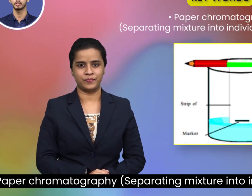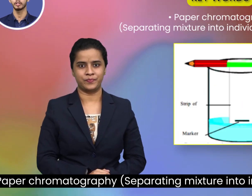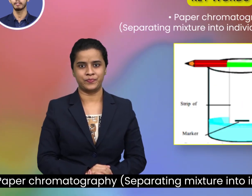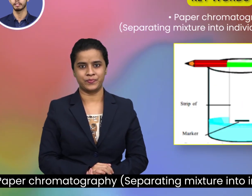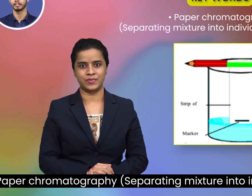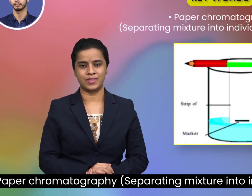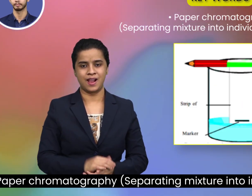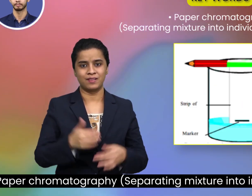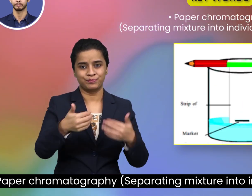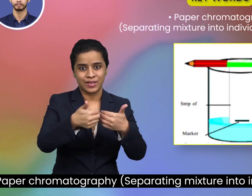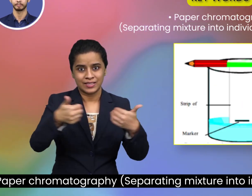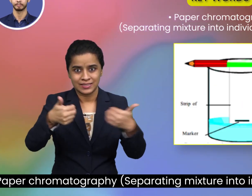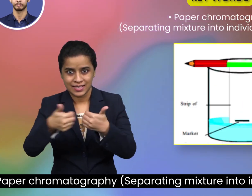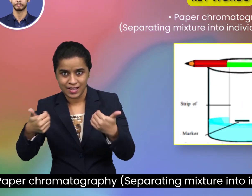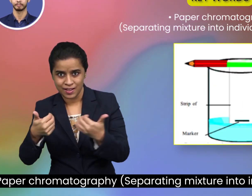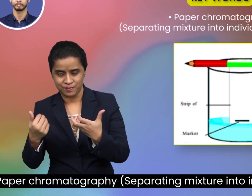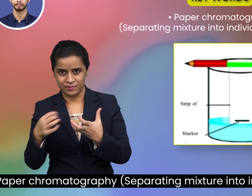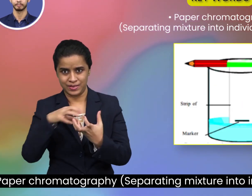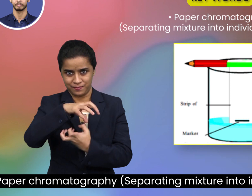paper chromatography,